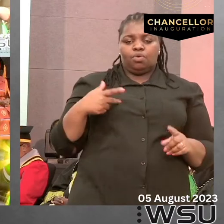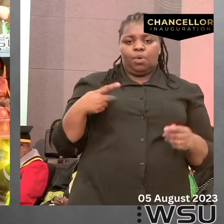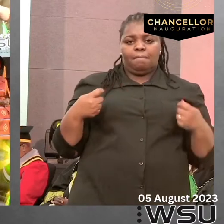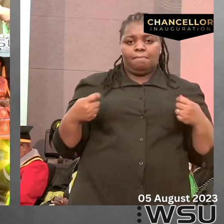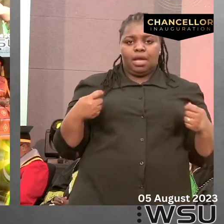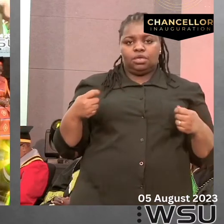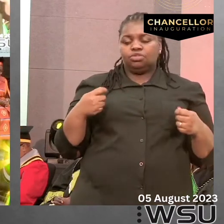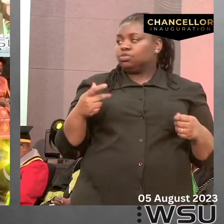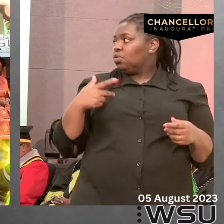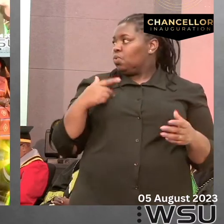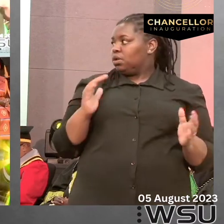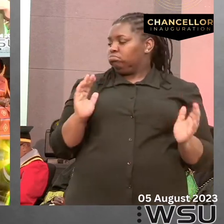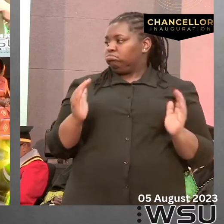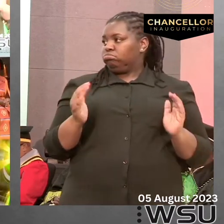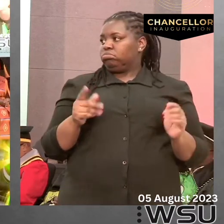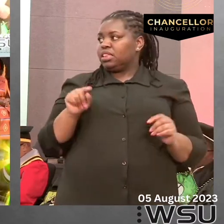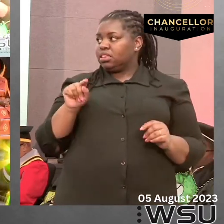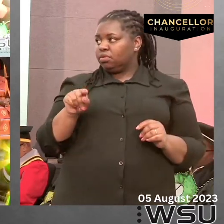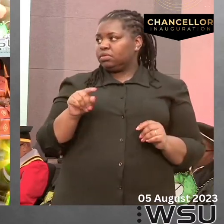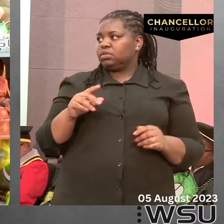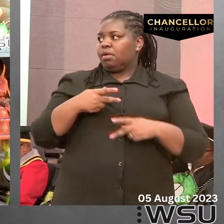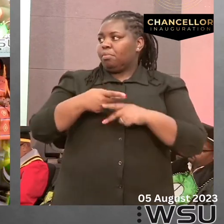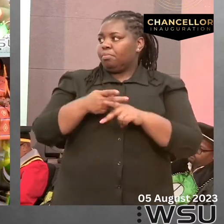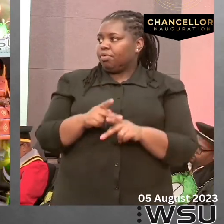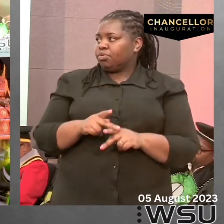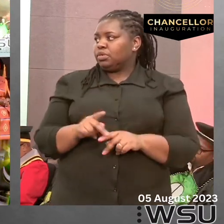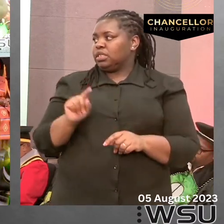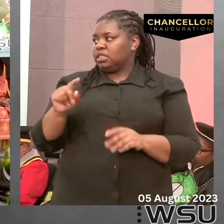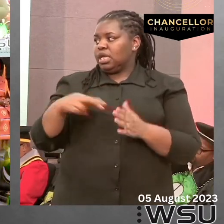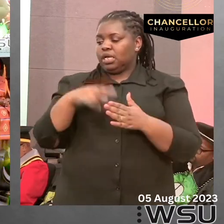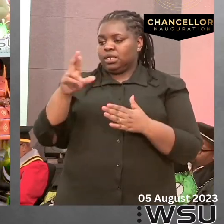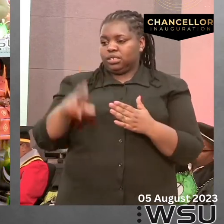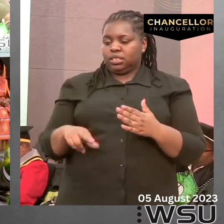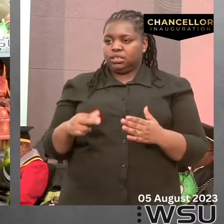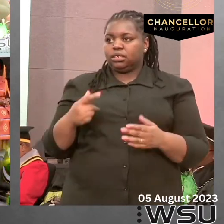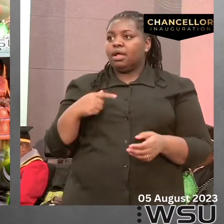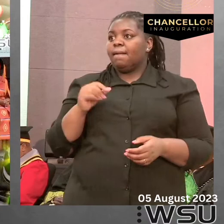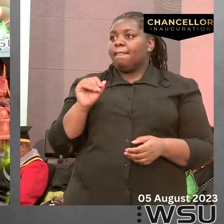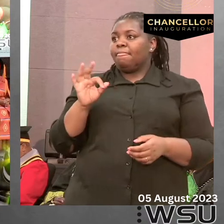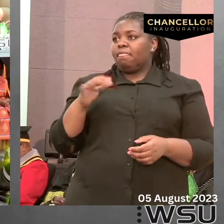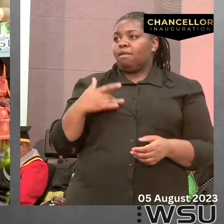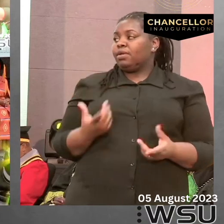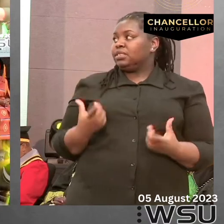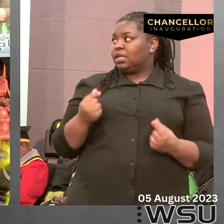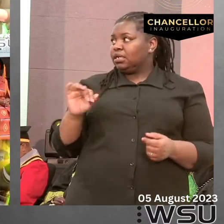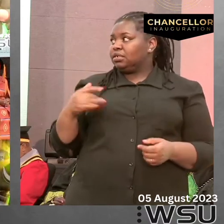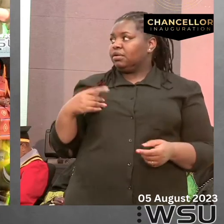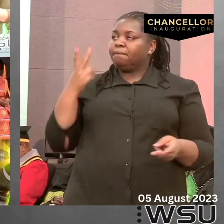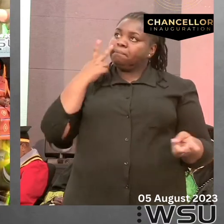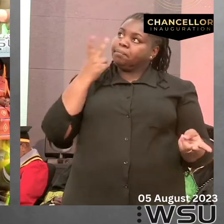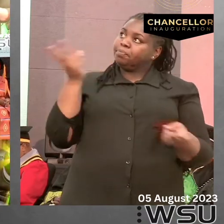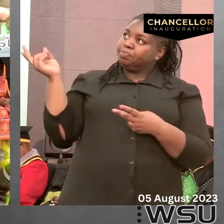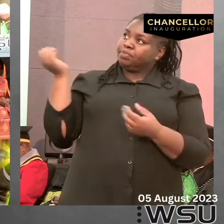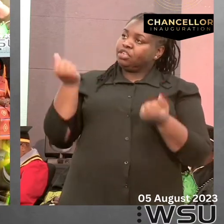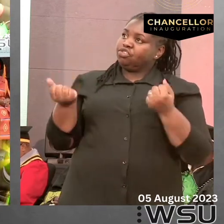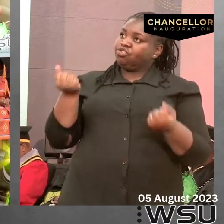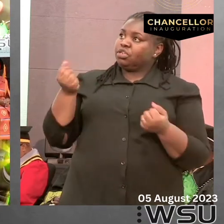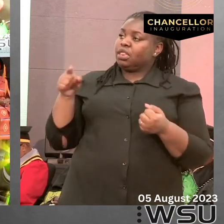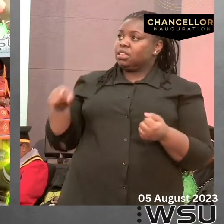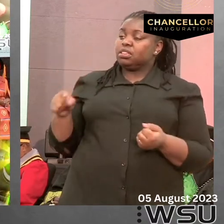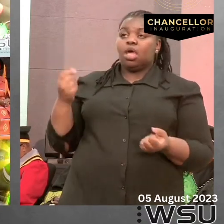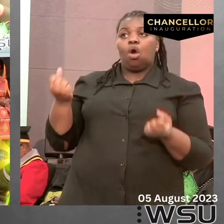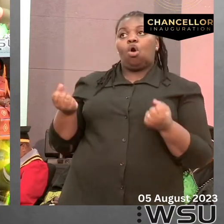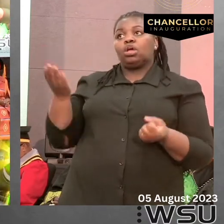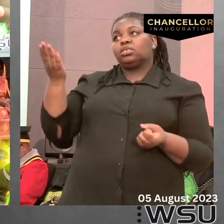to reshape those to produce the kind of result we served. If you doubt it, look at the justices of the Constitutional